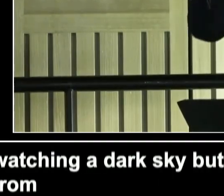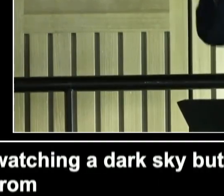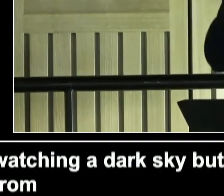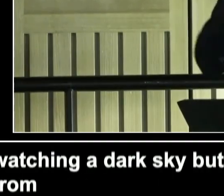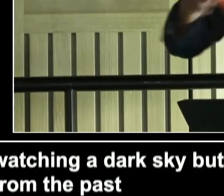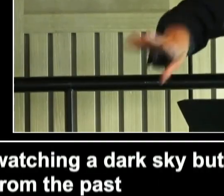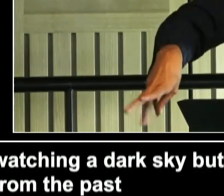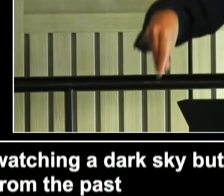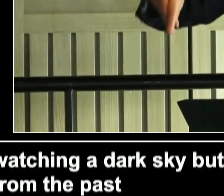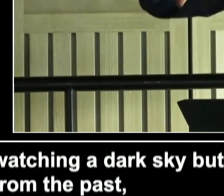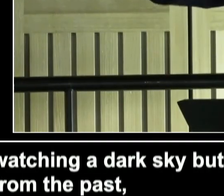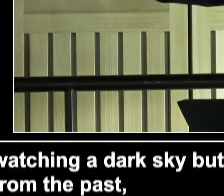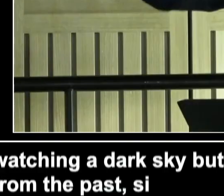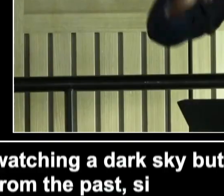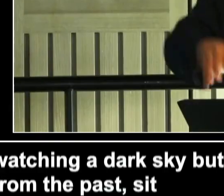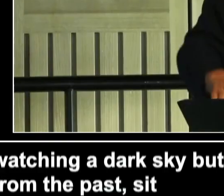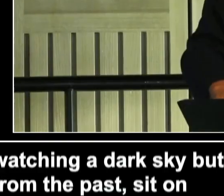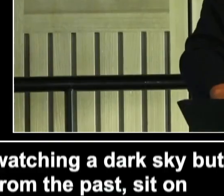then sit on the sand.